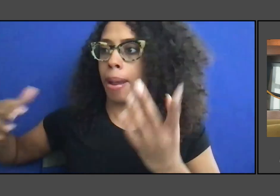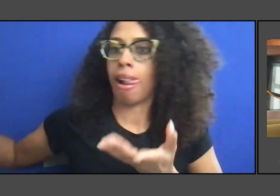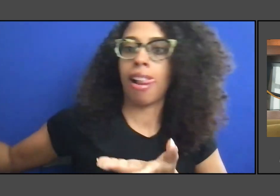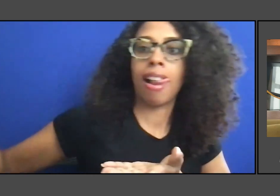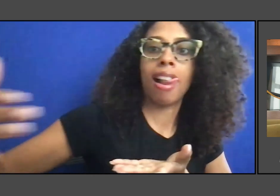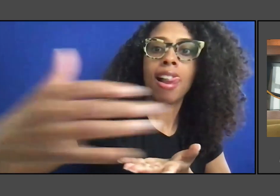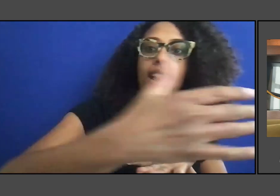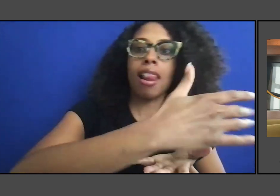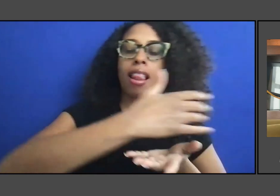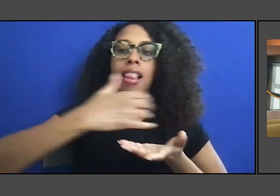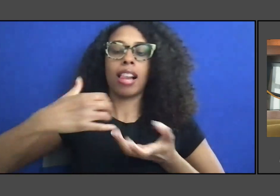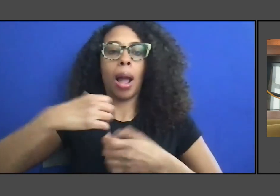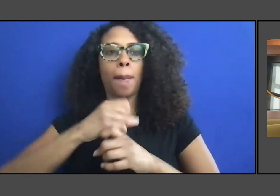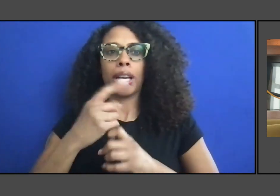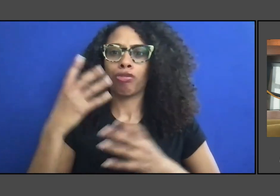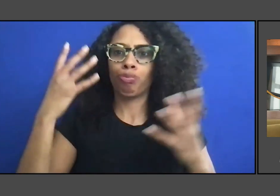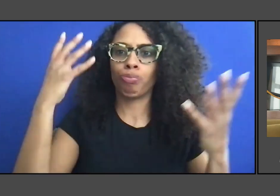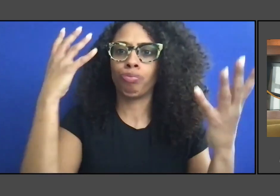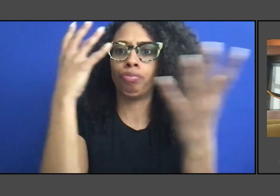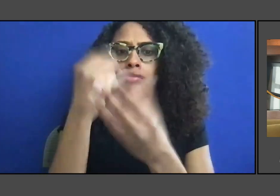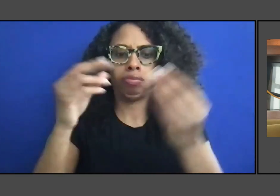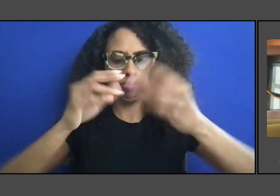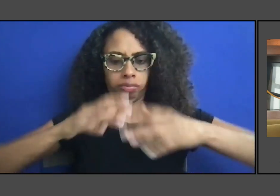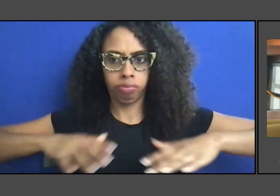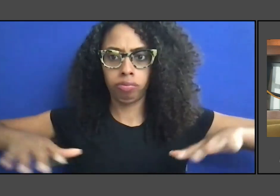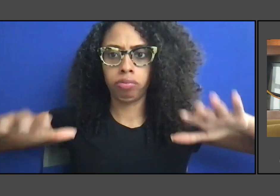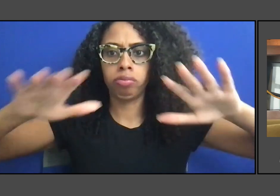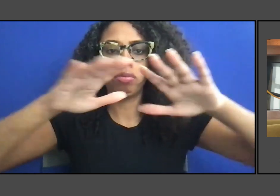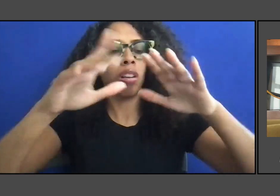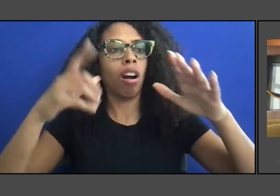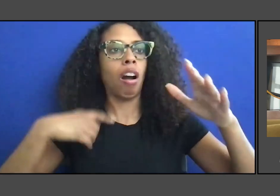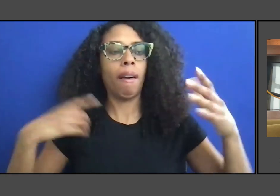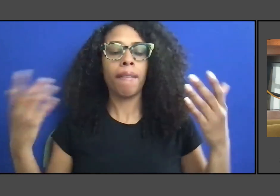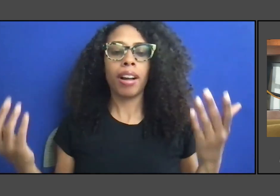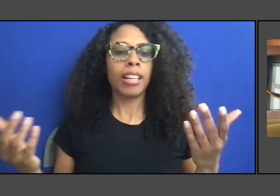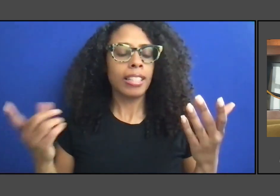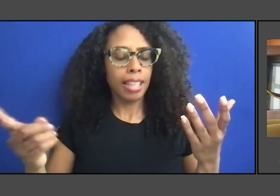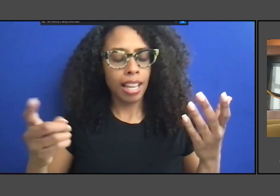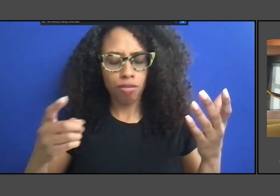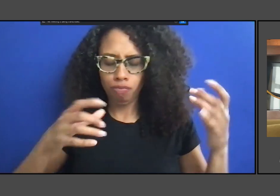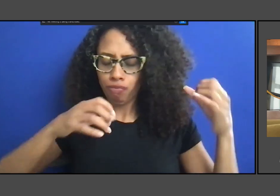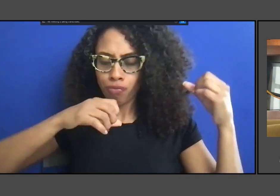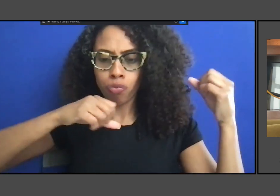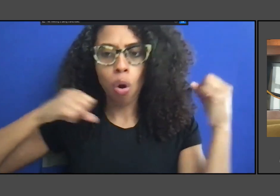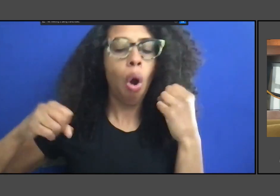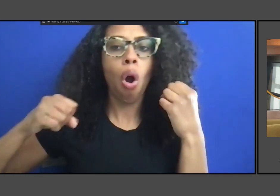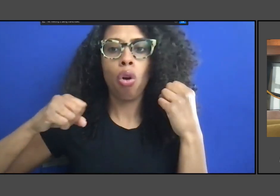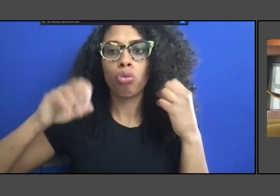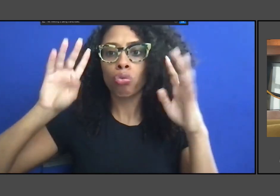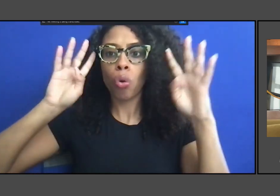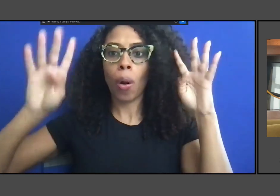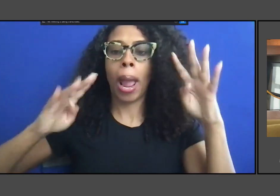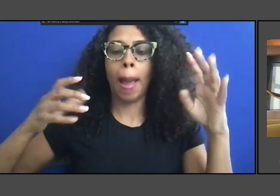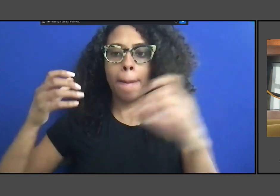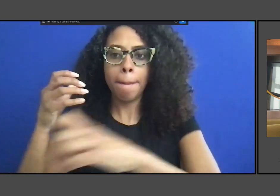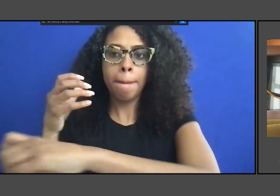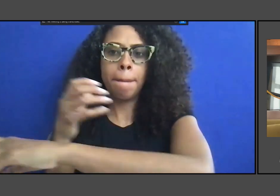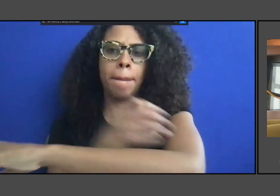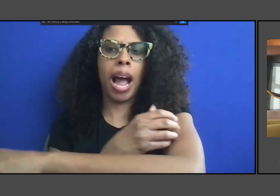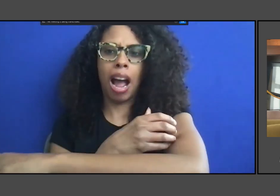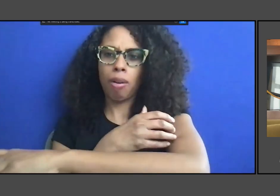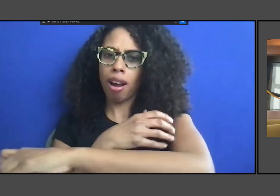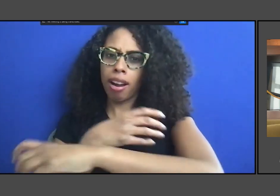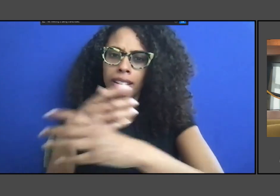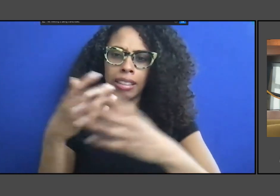sanctuary, employing, drawing forth this profound creative power and force that makes something way